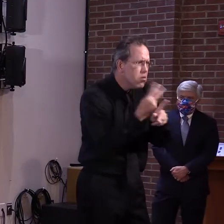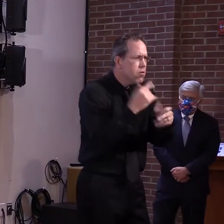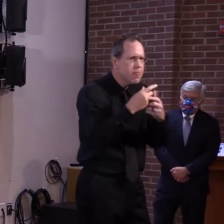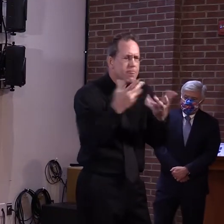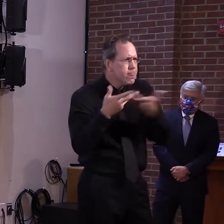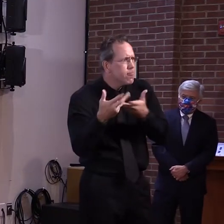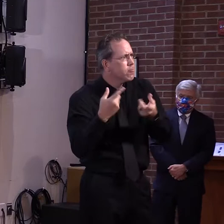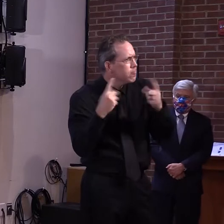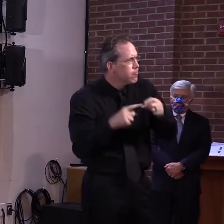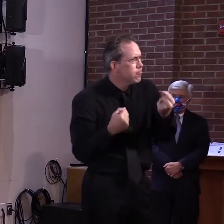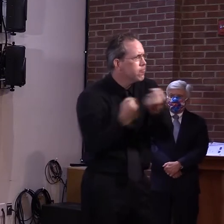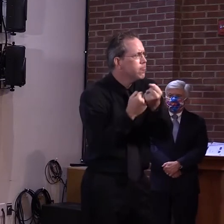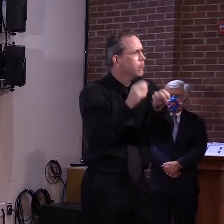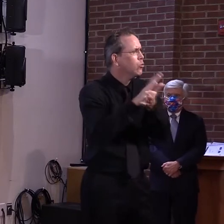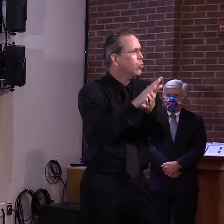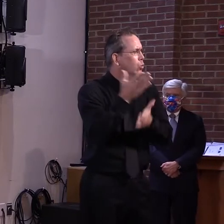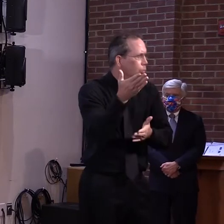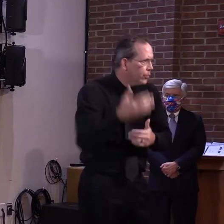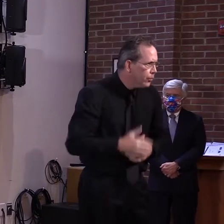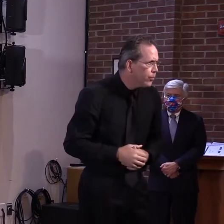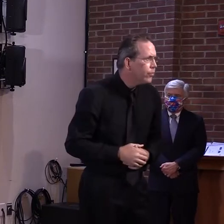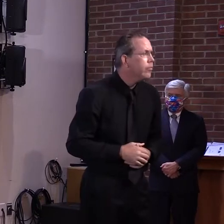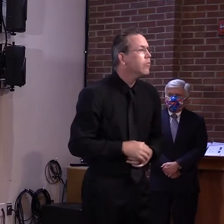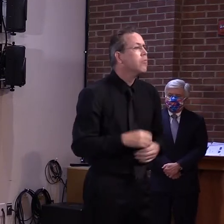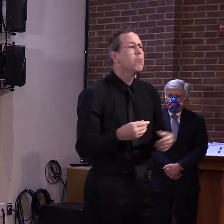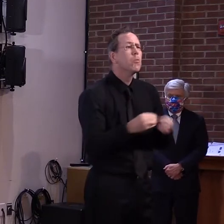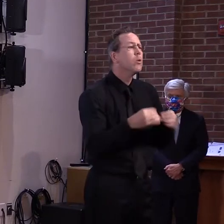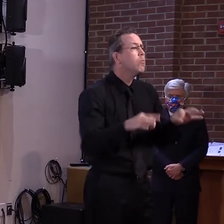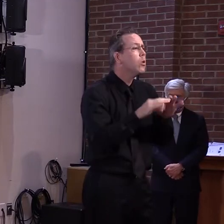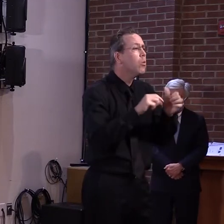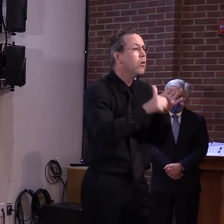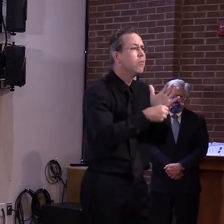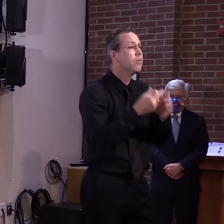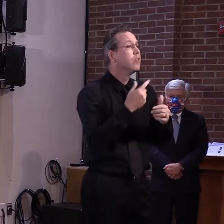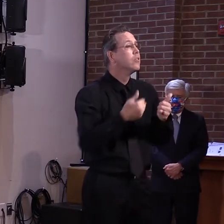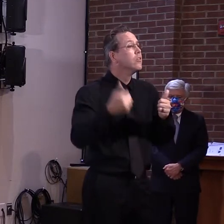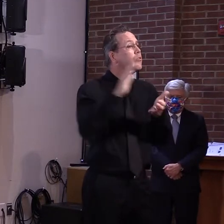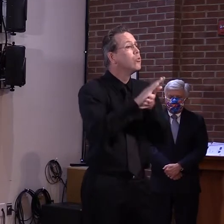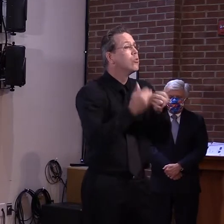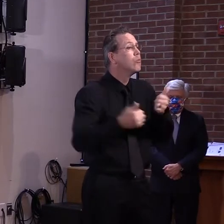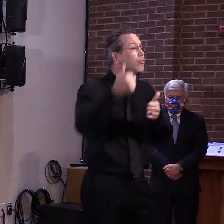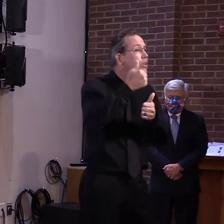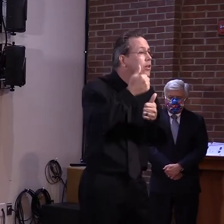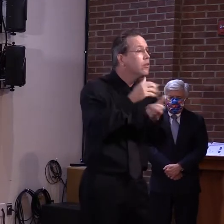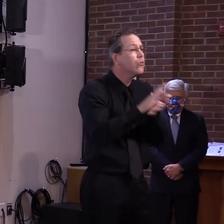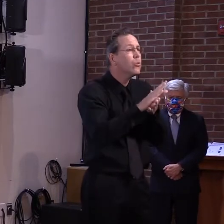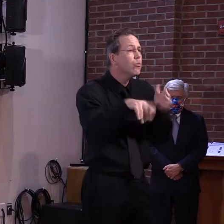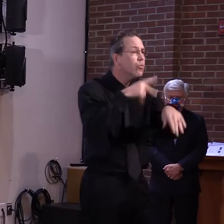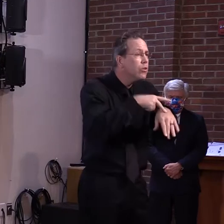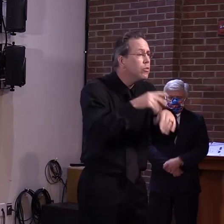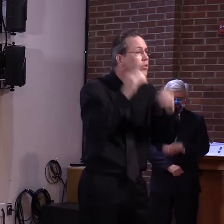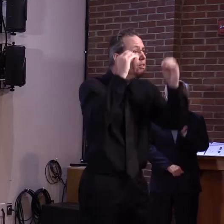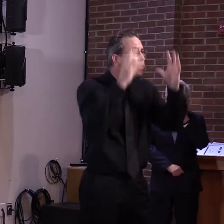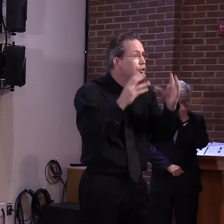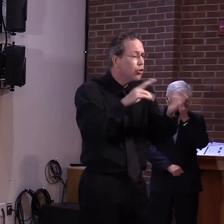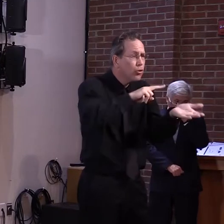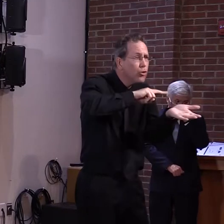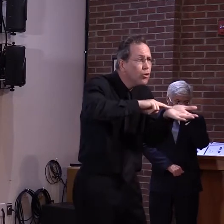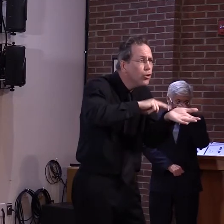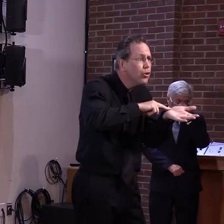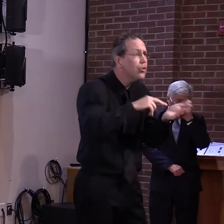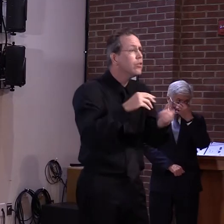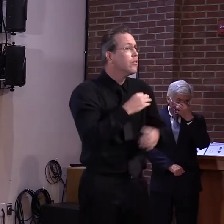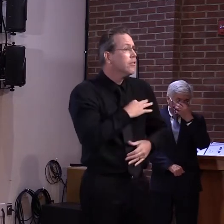more importantly, our superintendents, principals, teachers, school nurses, custodians, and support